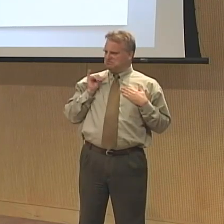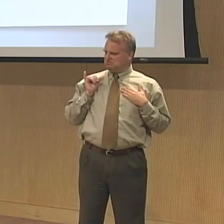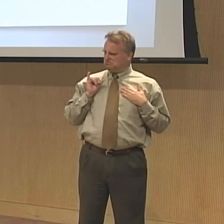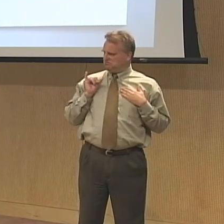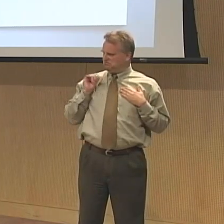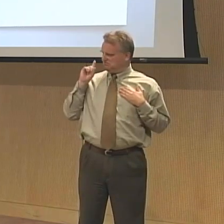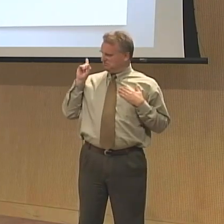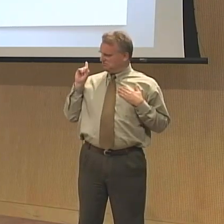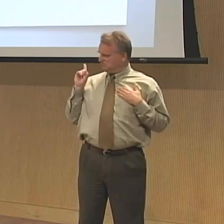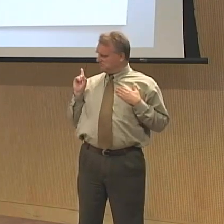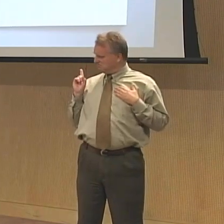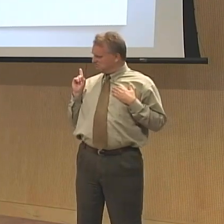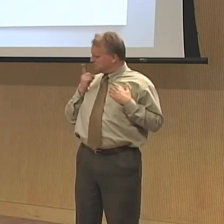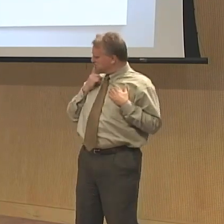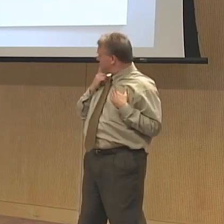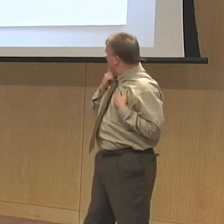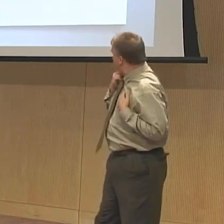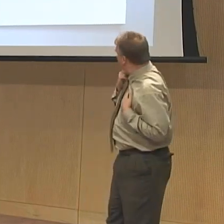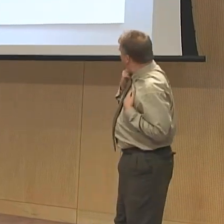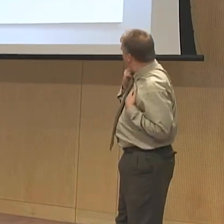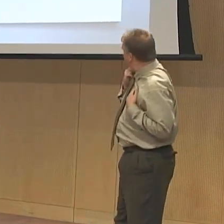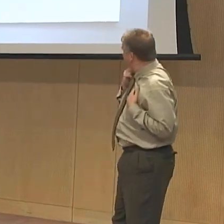And deaf people have that same need.